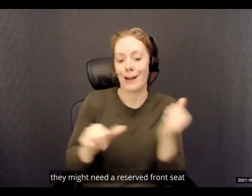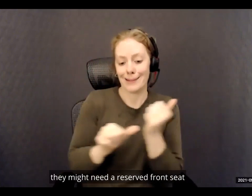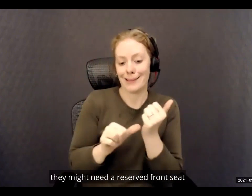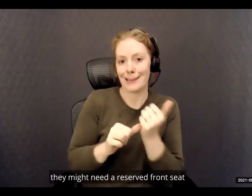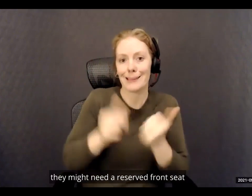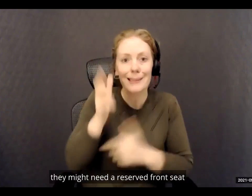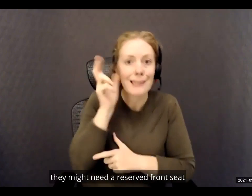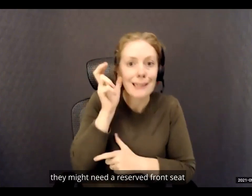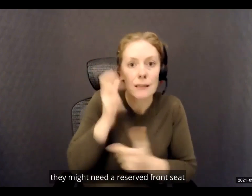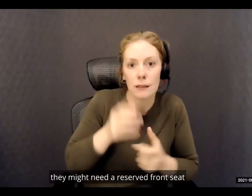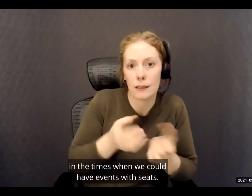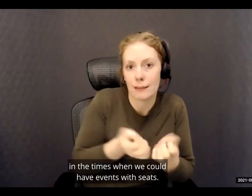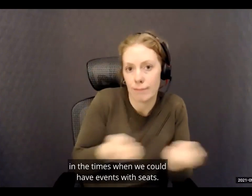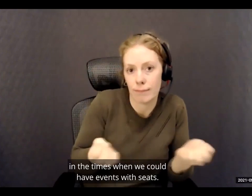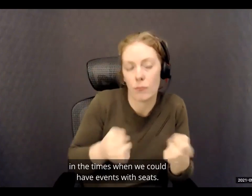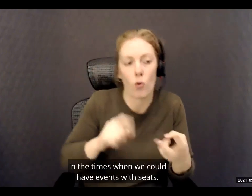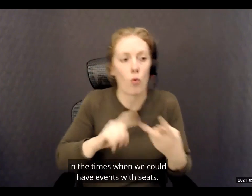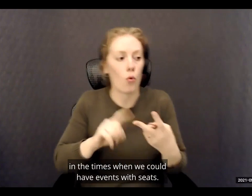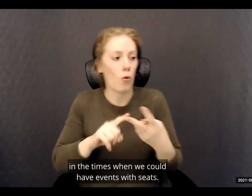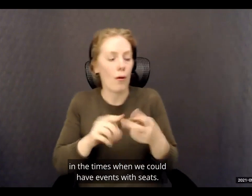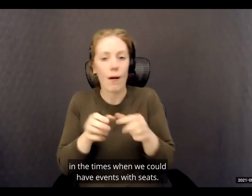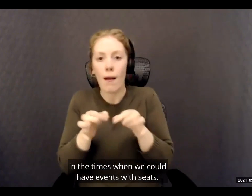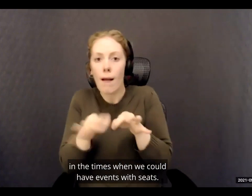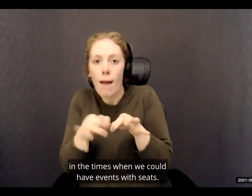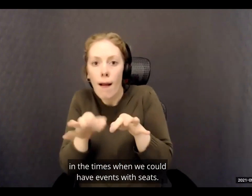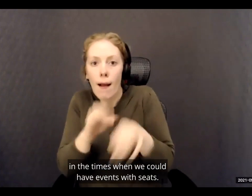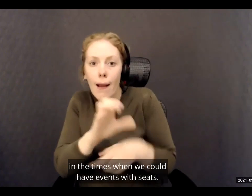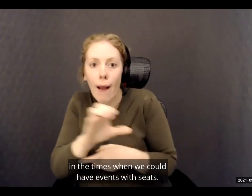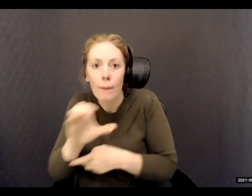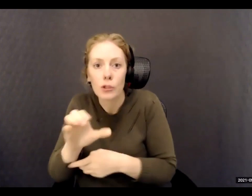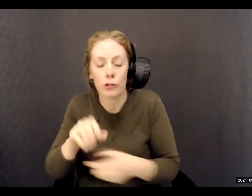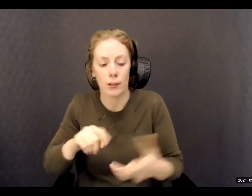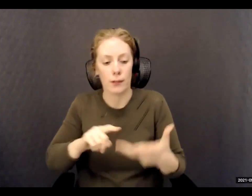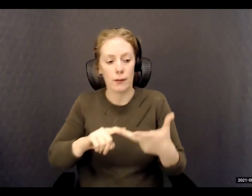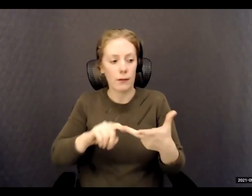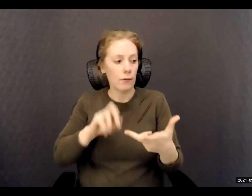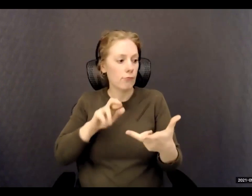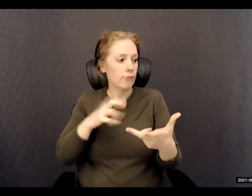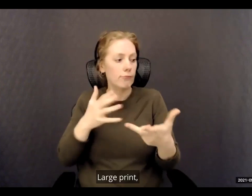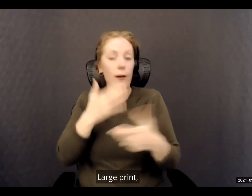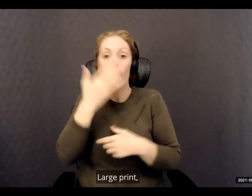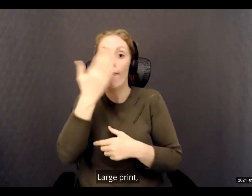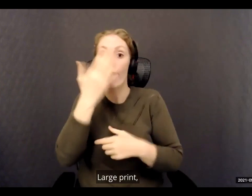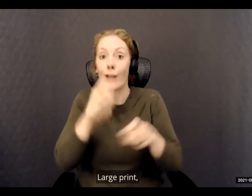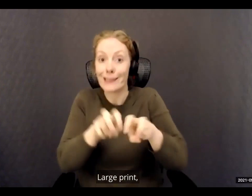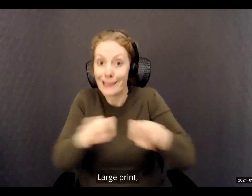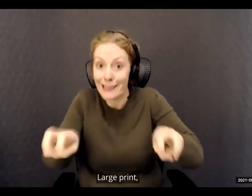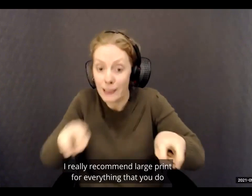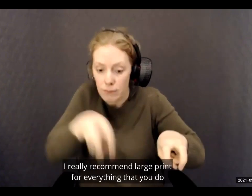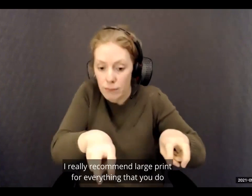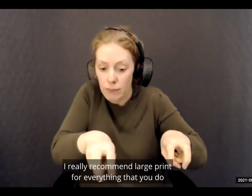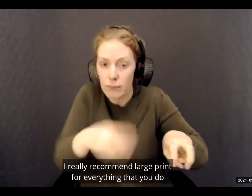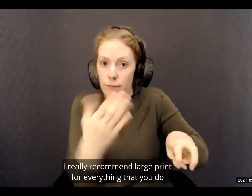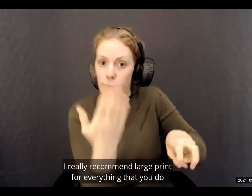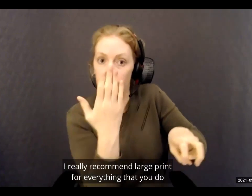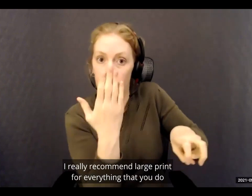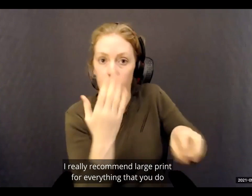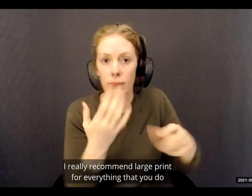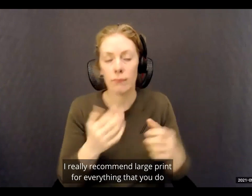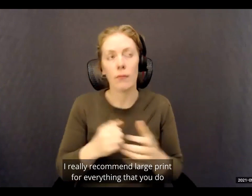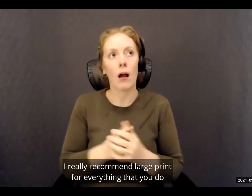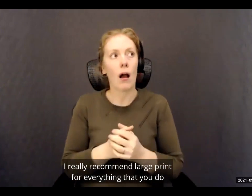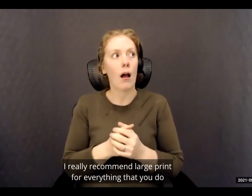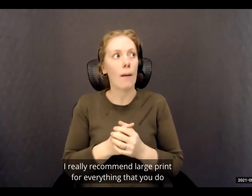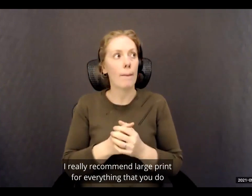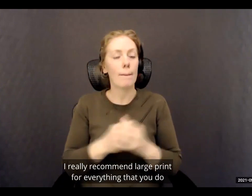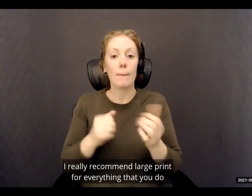a reserved front seat in the times when we could have events with seats. Large print, I really recommend